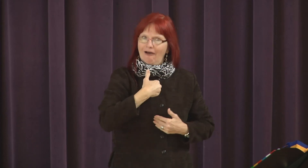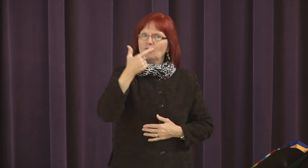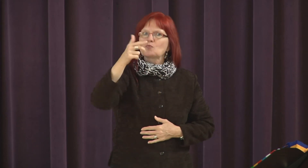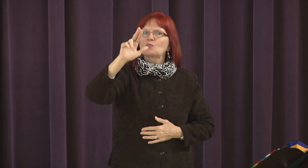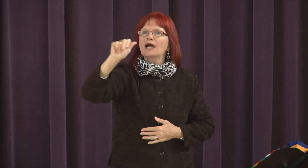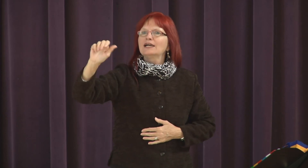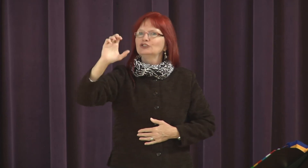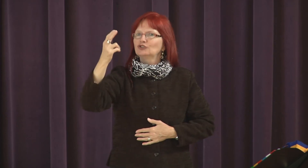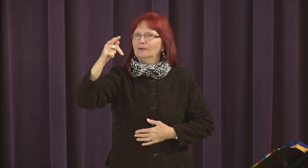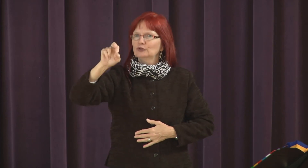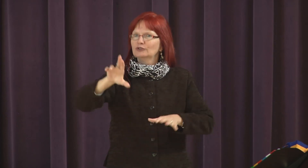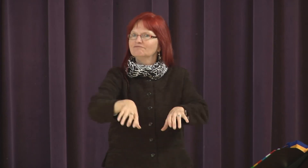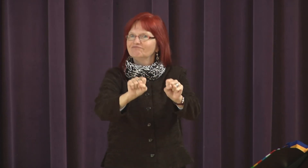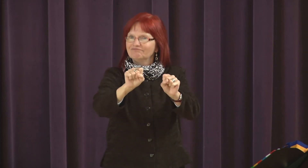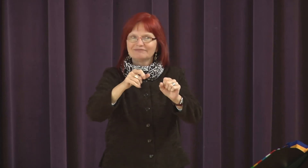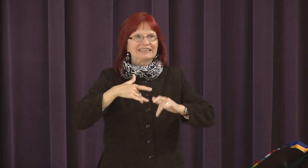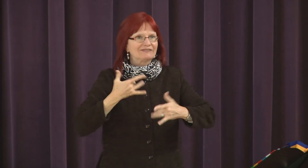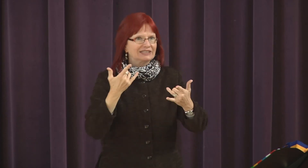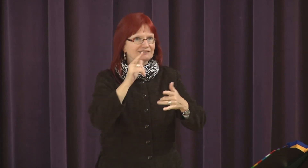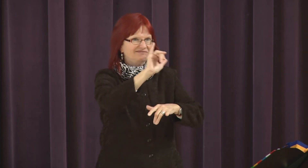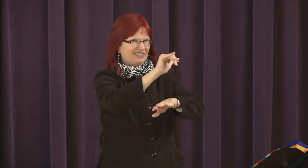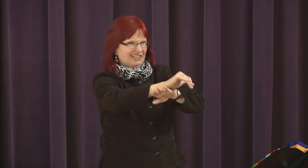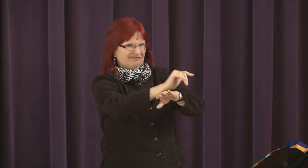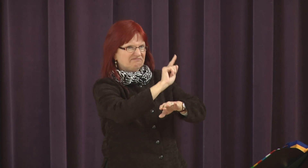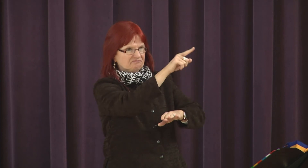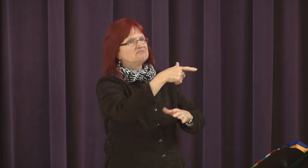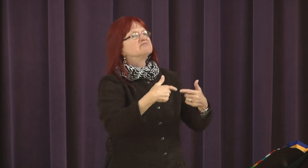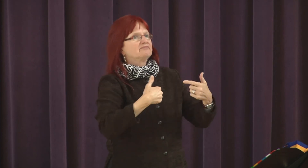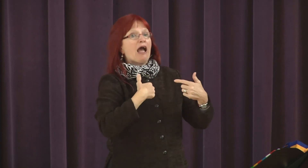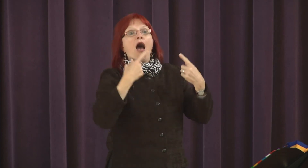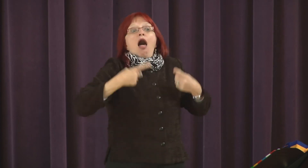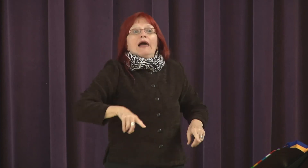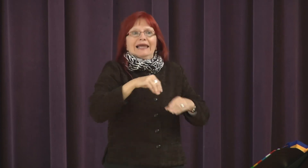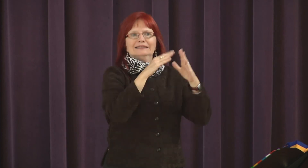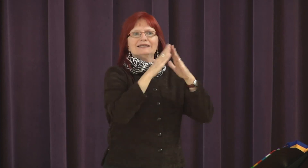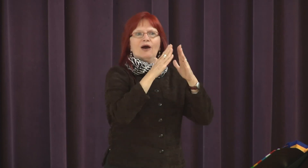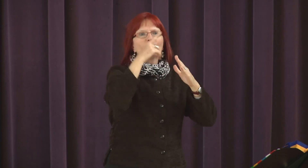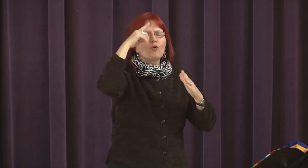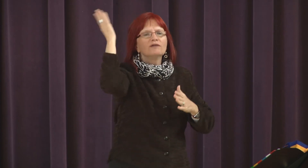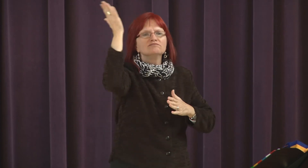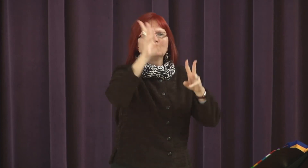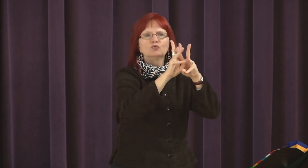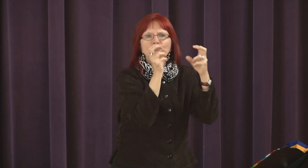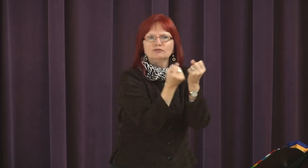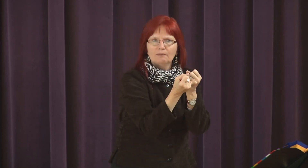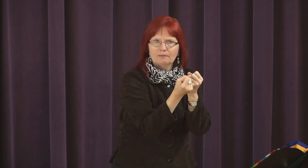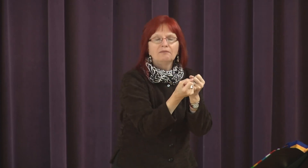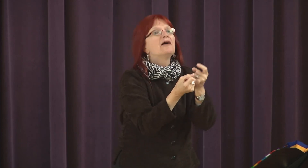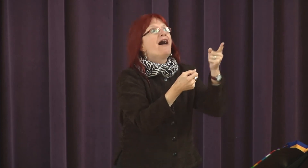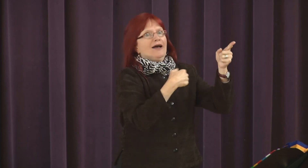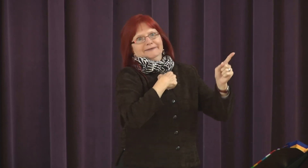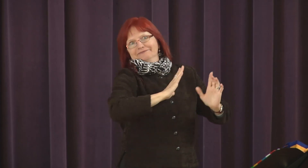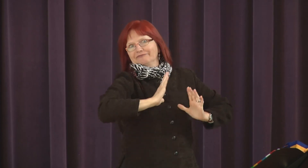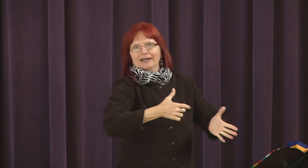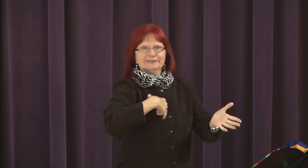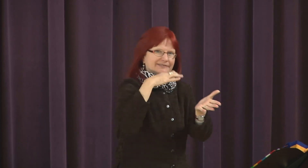Deaf's meeting, and they had a GUAA chapter event that evening, and I happened to be in town for a workshop, and